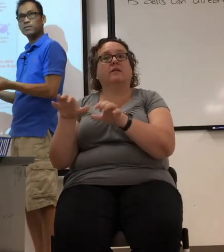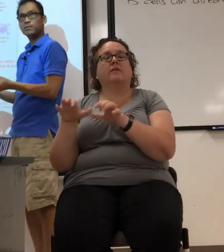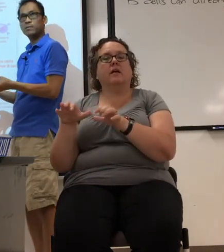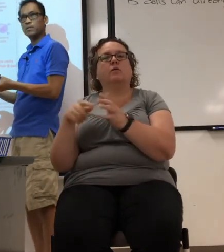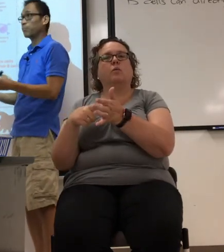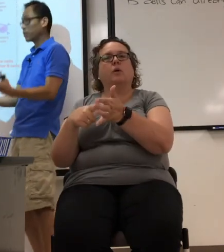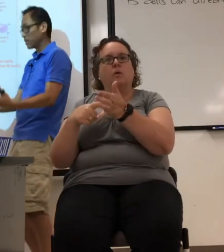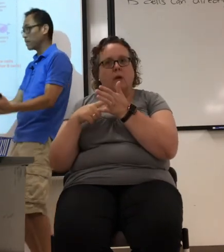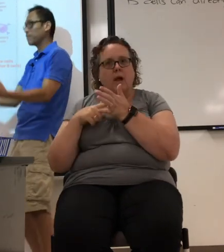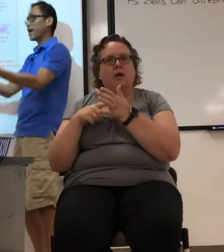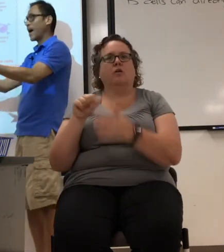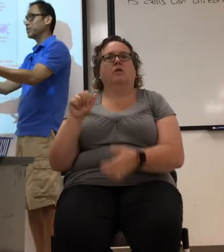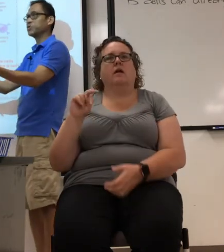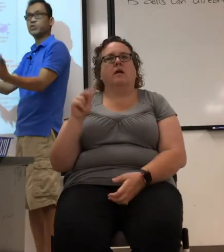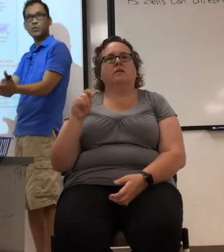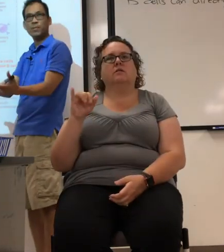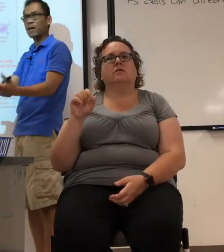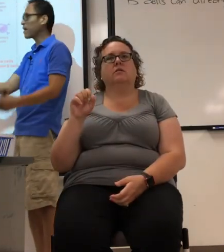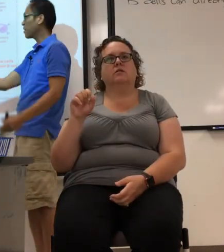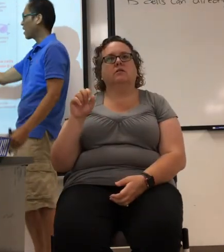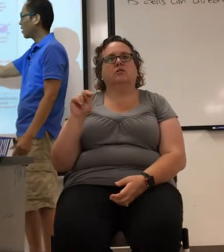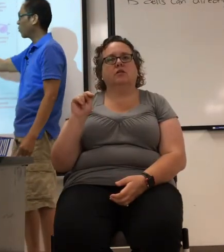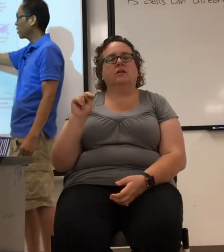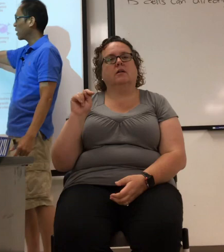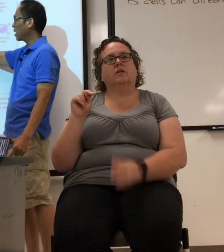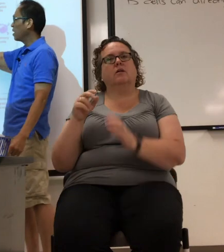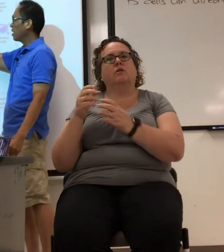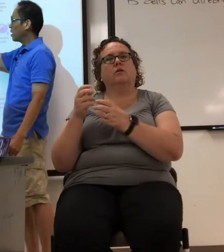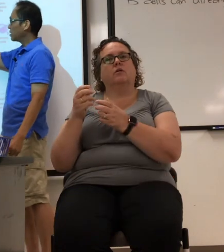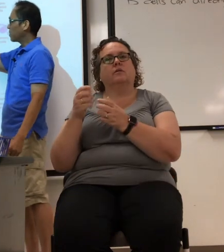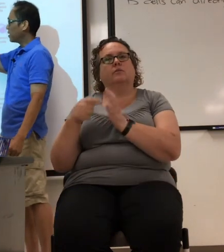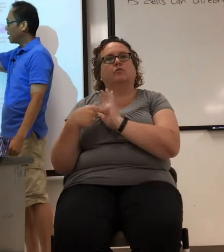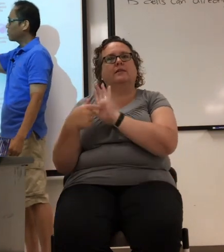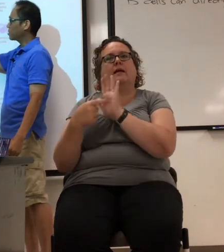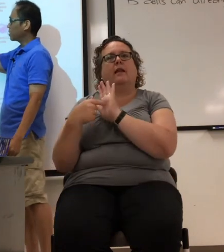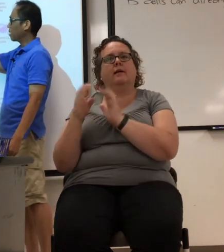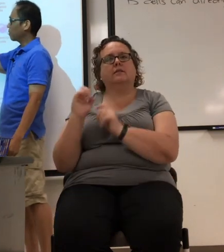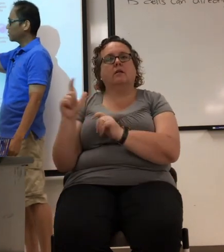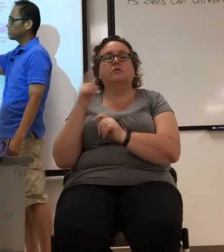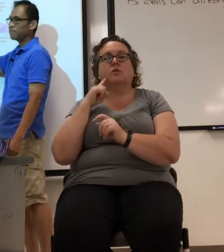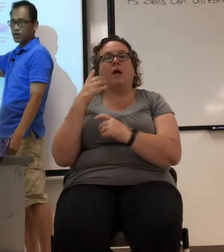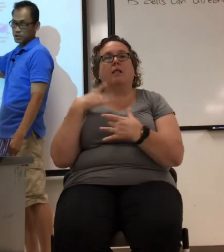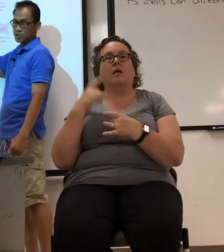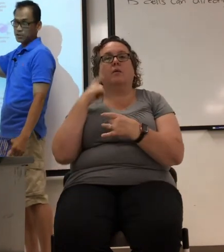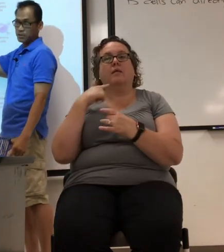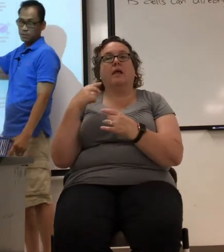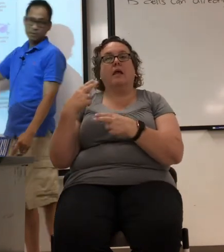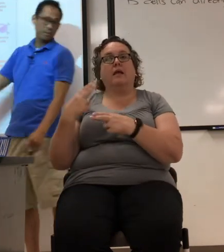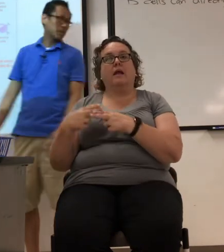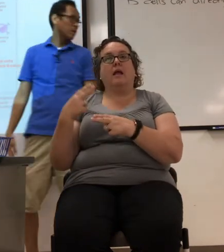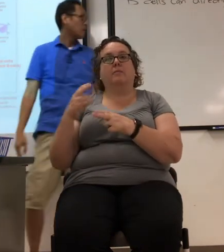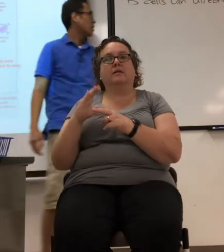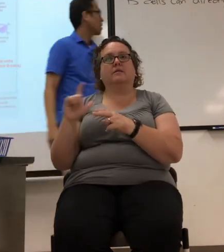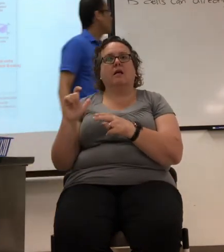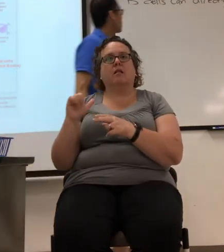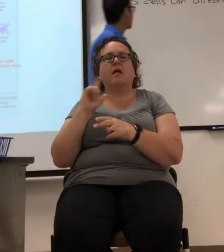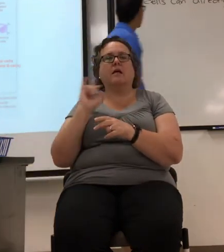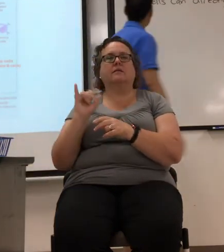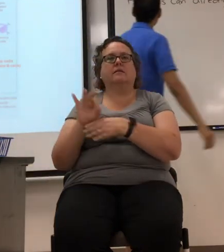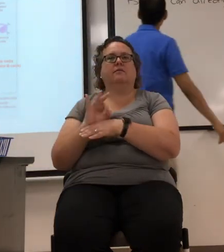antigen-presenting cells to present the antigen to them. I like when they say the name of the cell is its function.